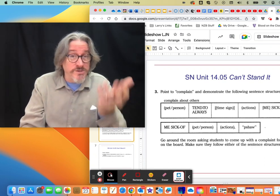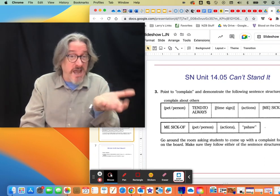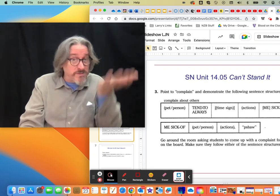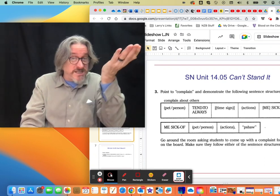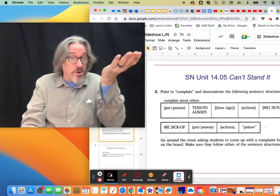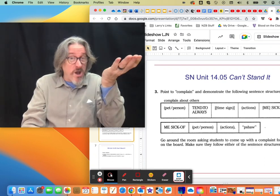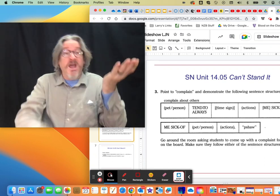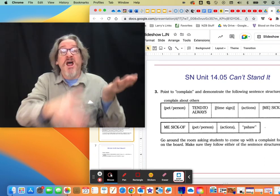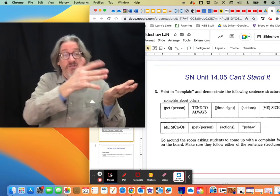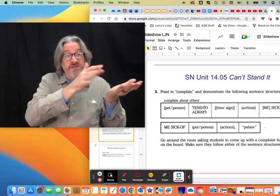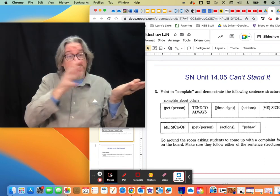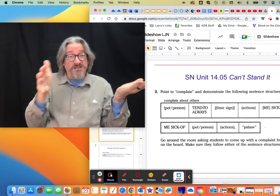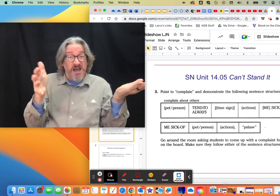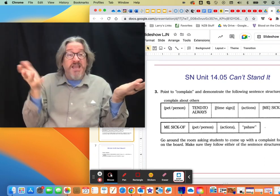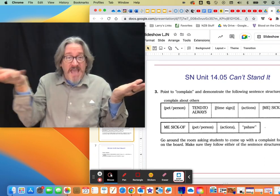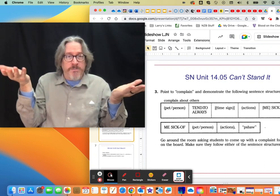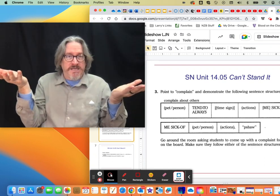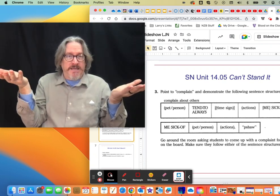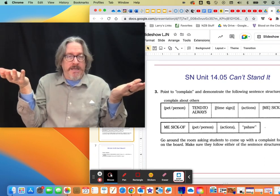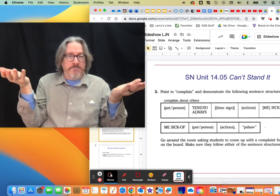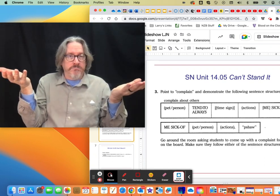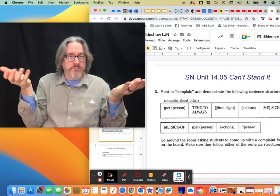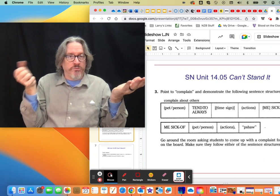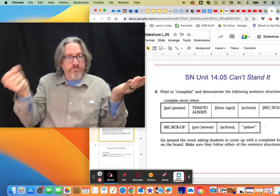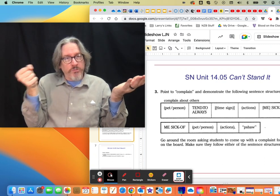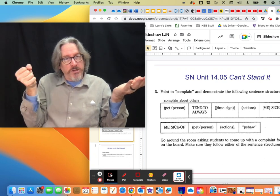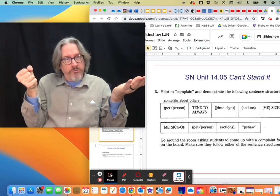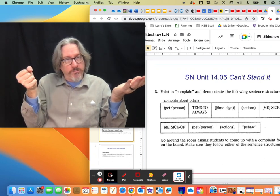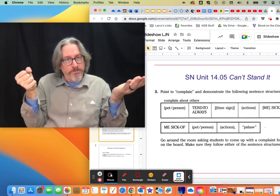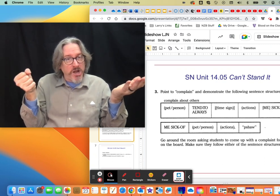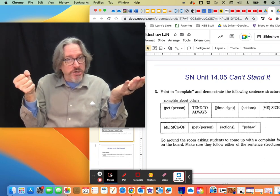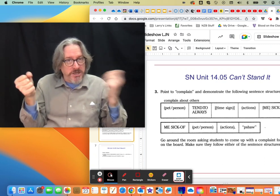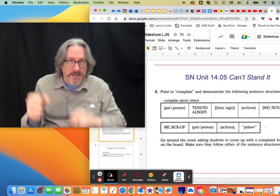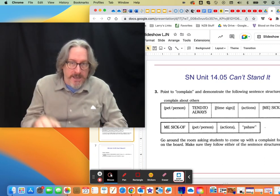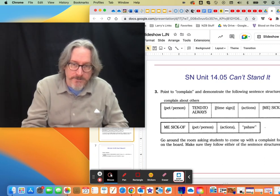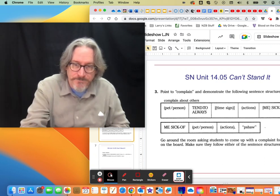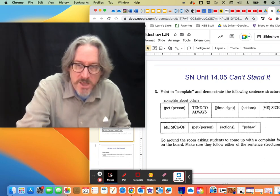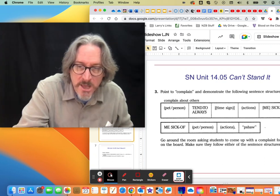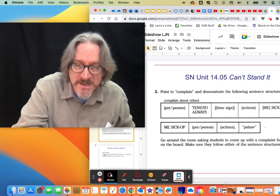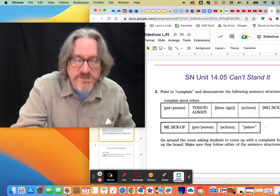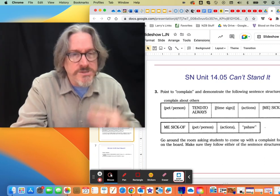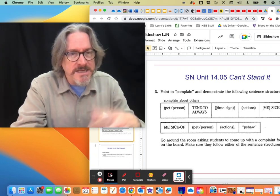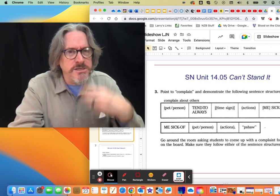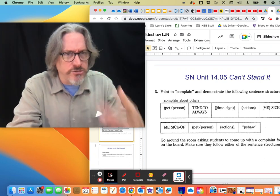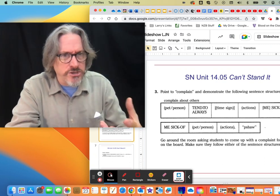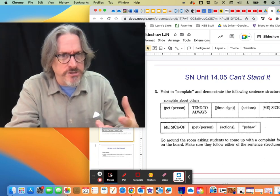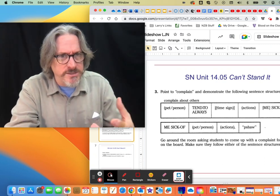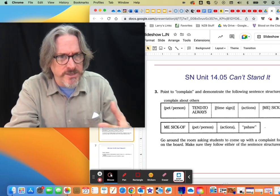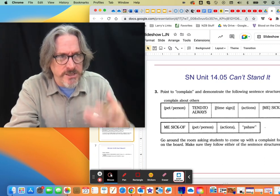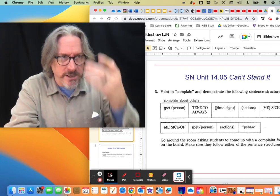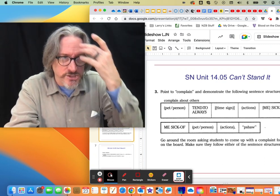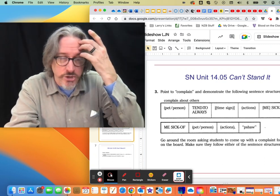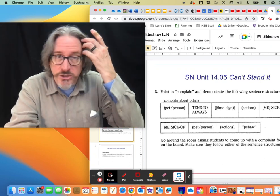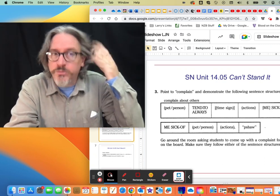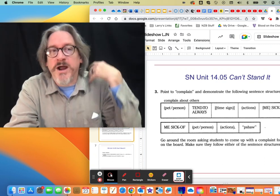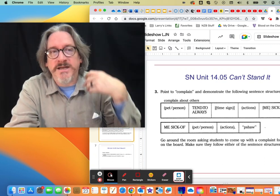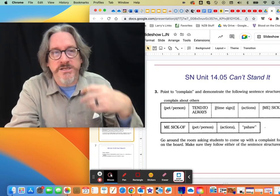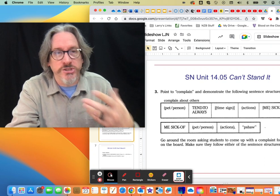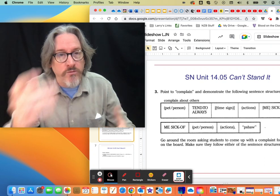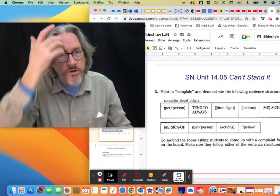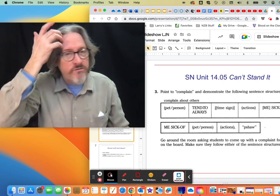where you say, I'm sick of what? This. Yeah, I'm sick of that. With a little punch at the end. So sentence structure is something that it's good